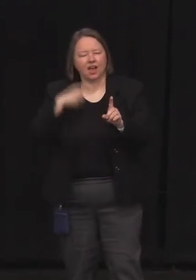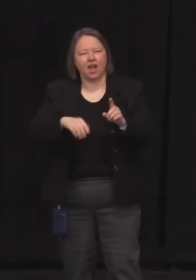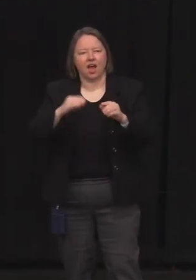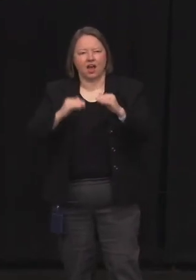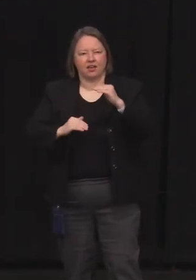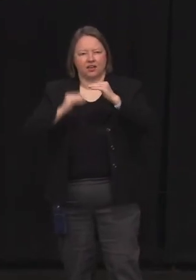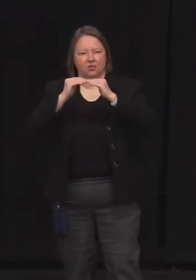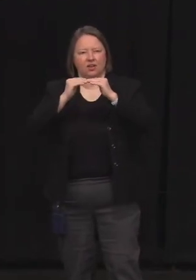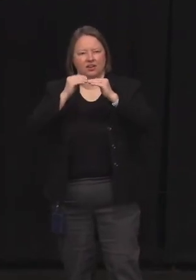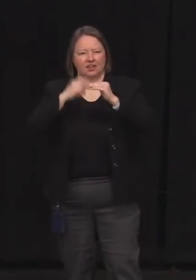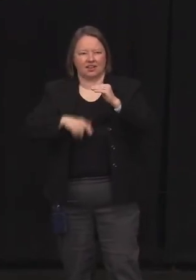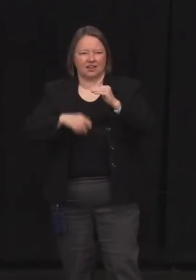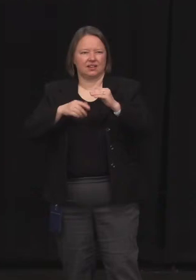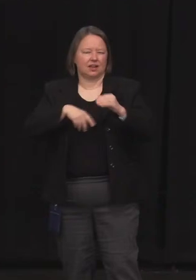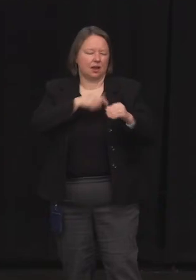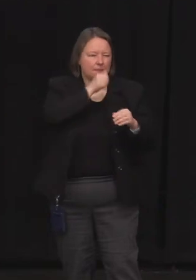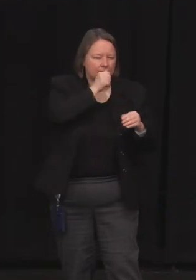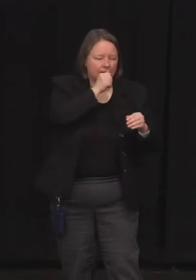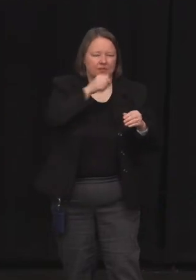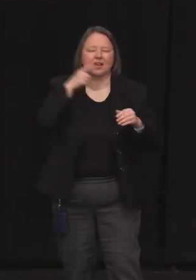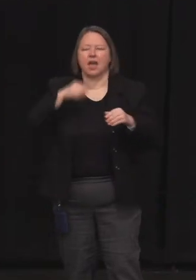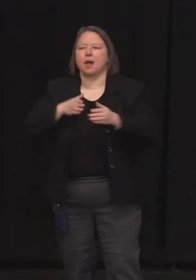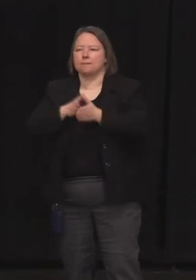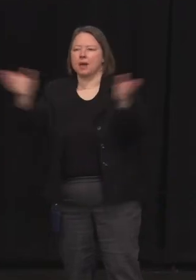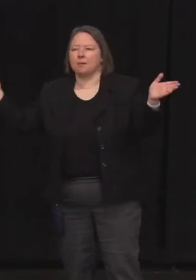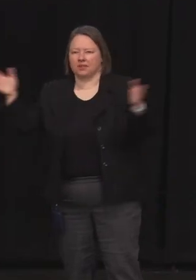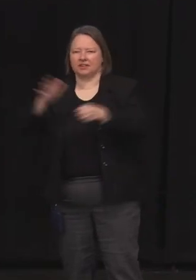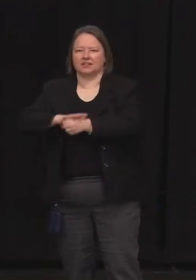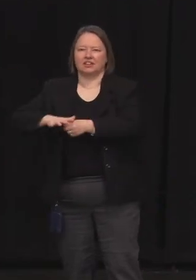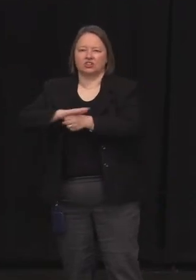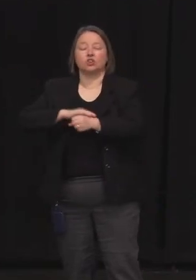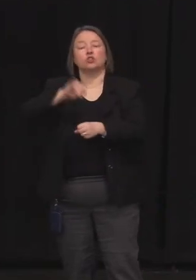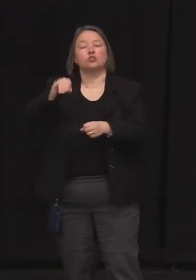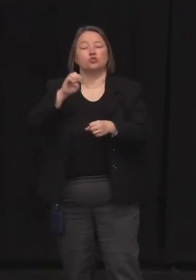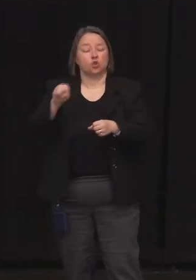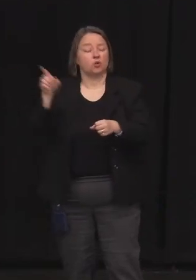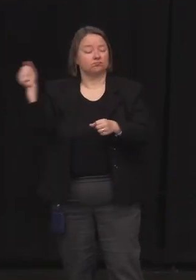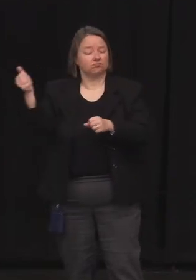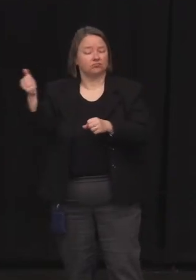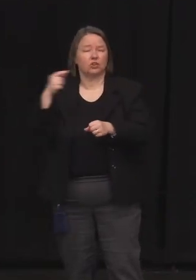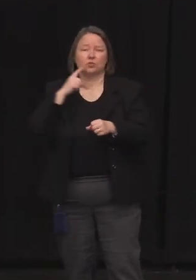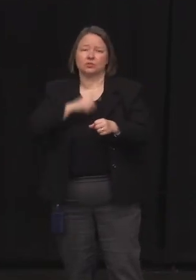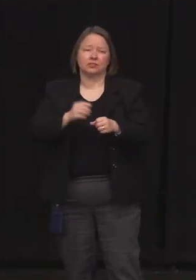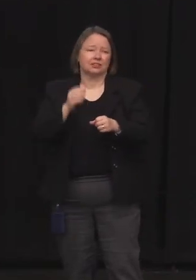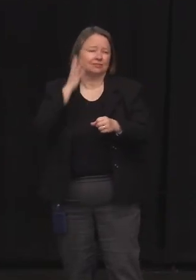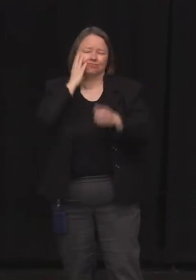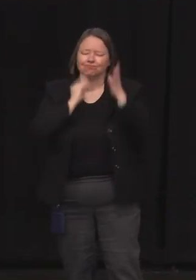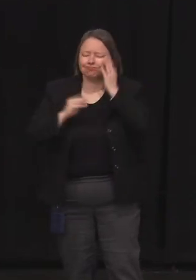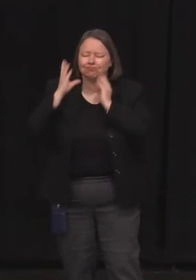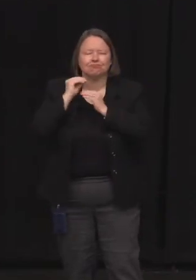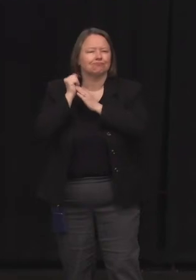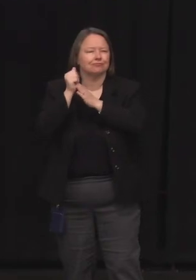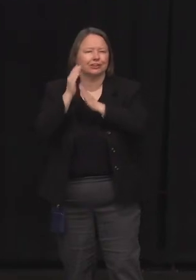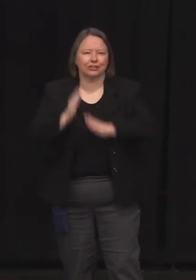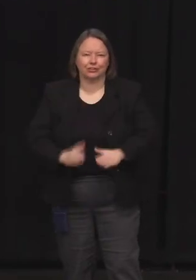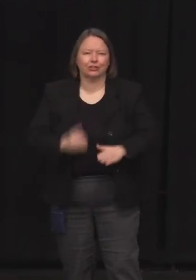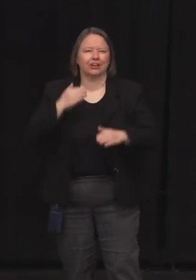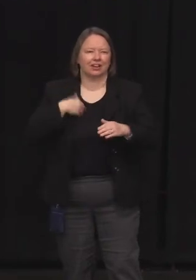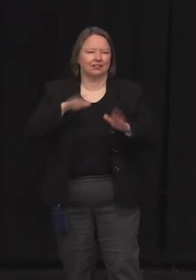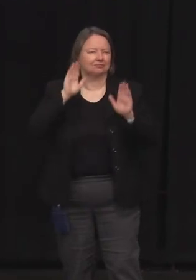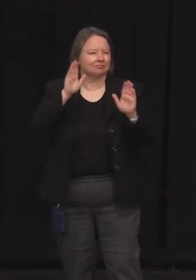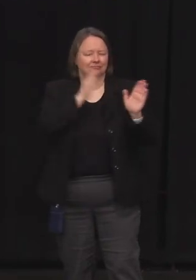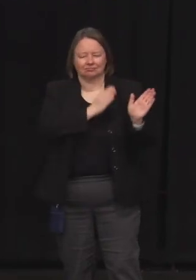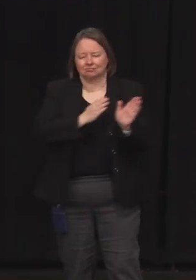and private sector. Joe is a seasoned leader who is passionate and strategic minded.